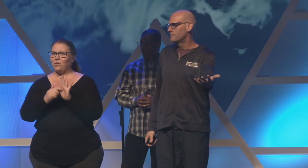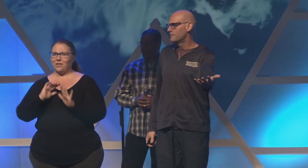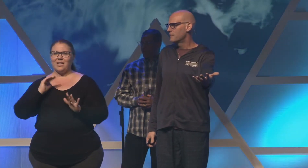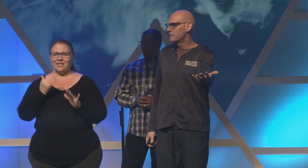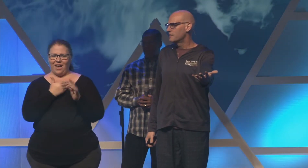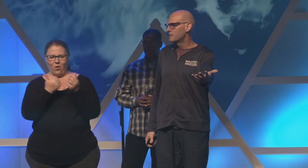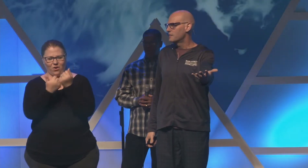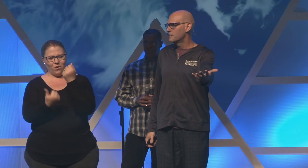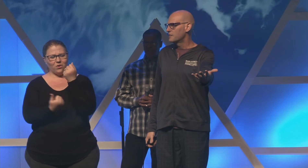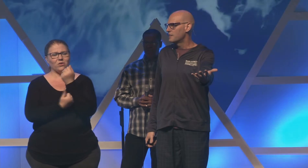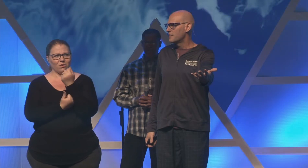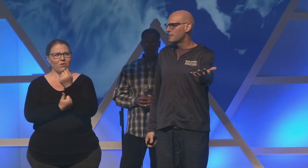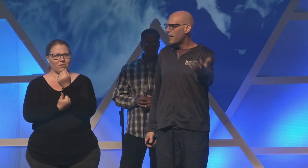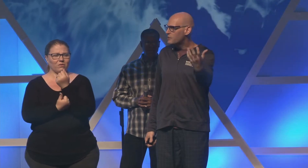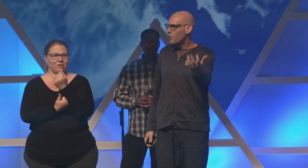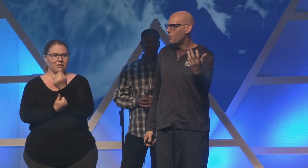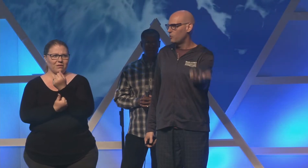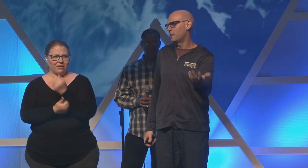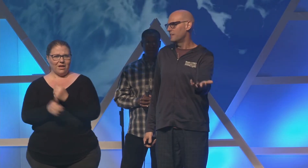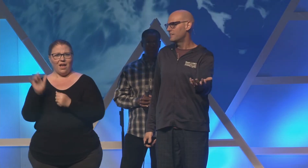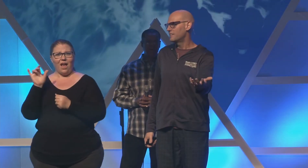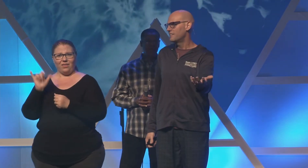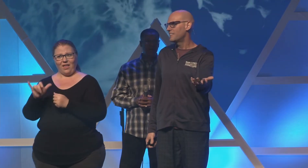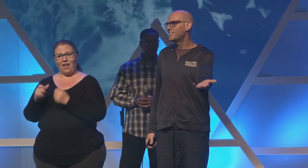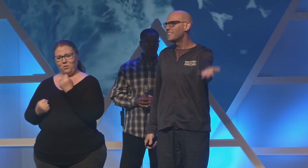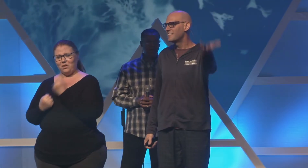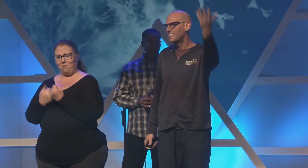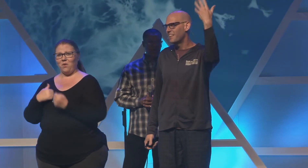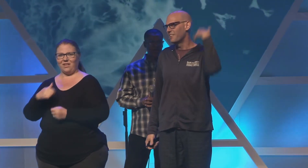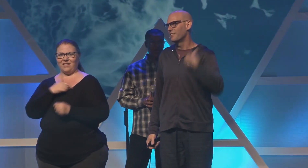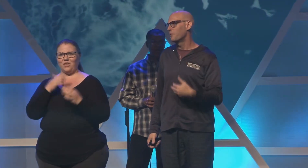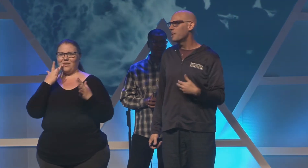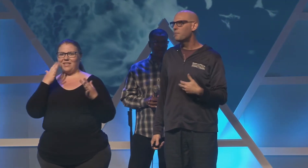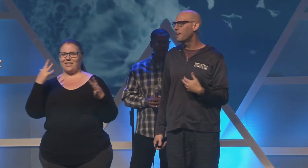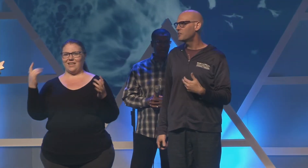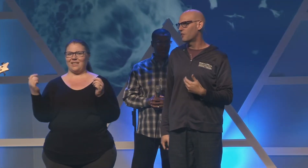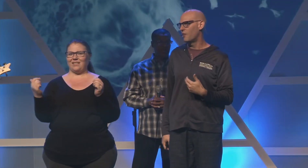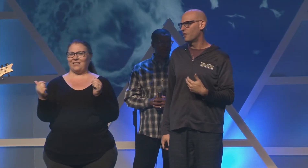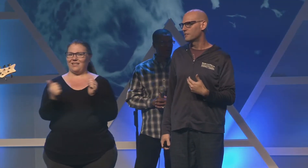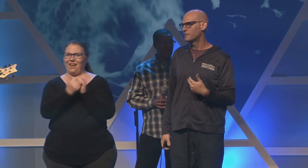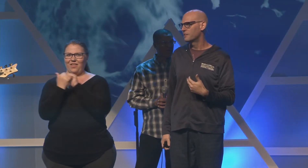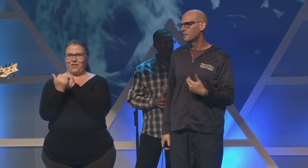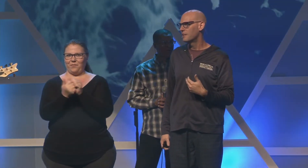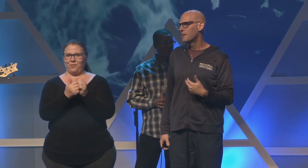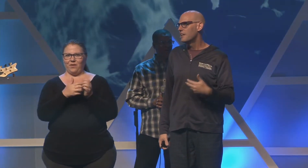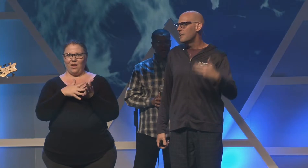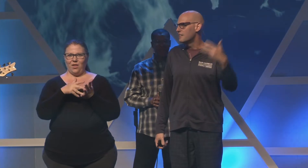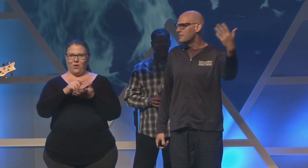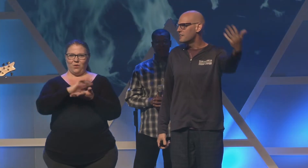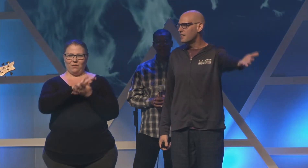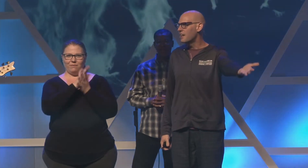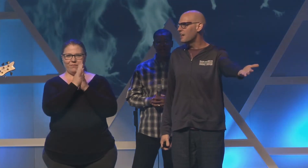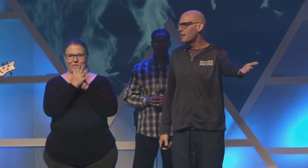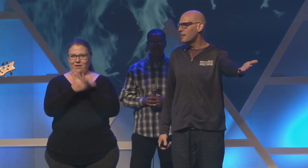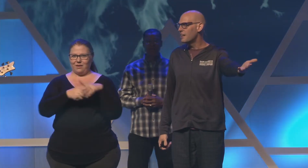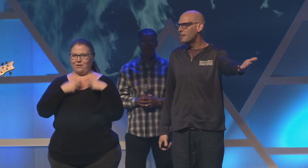cornerstone. That's what holds us. Let's sing this together. Weak made strong in